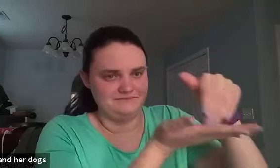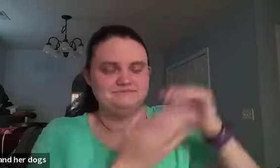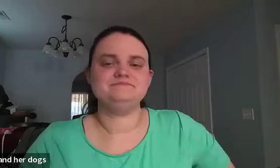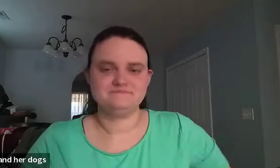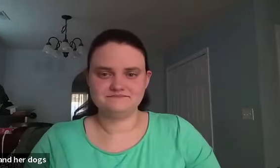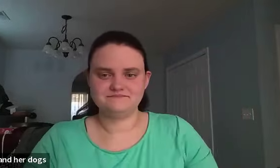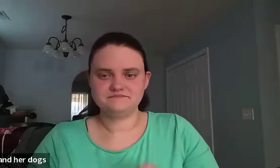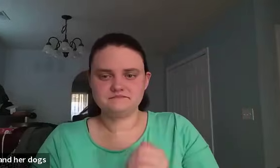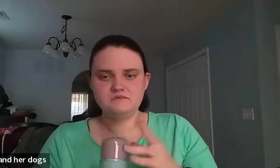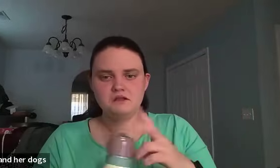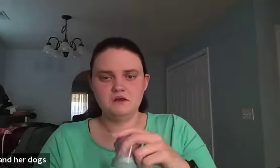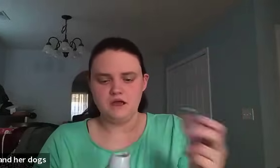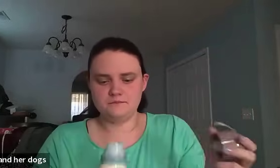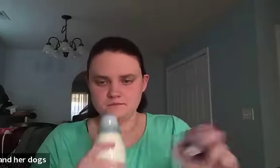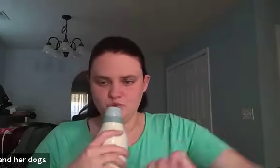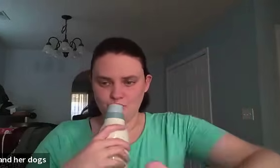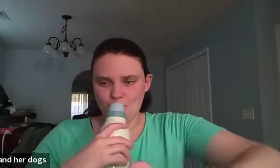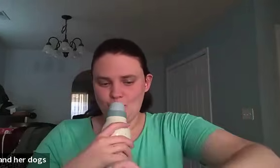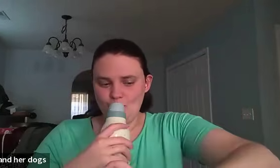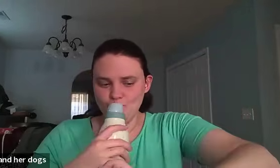Million. Okay.